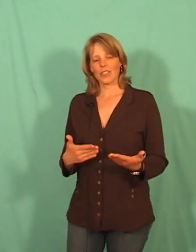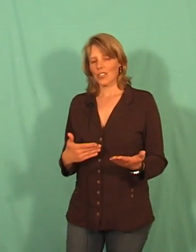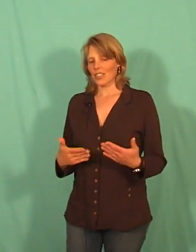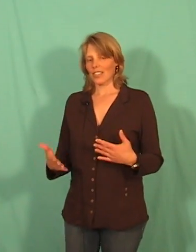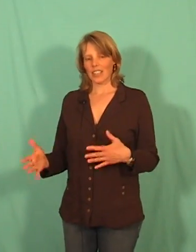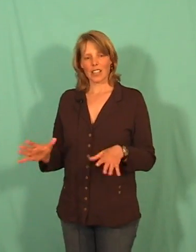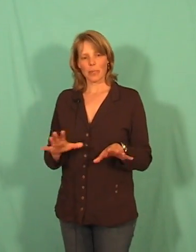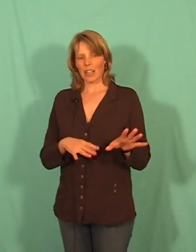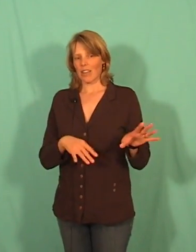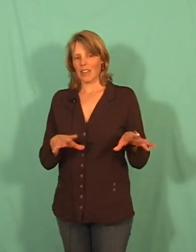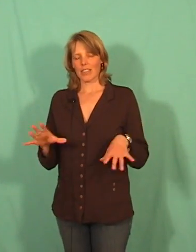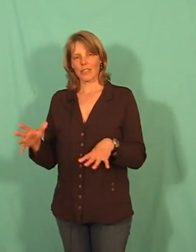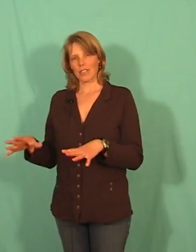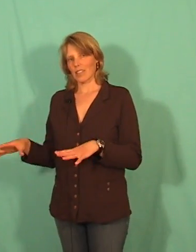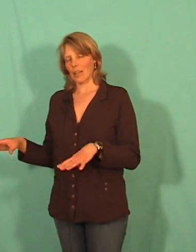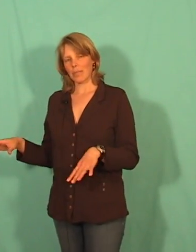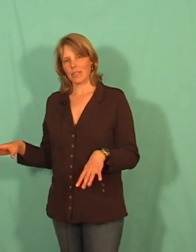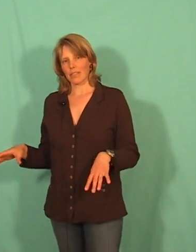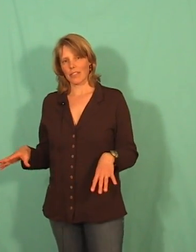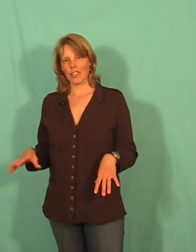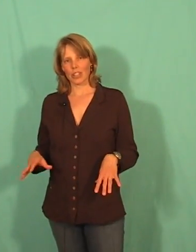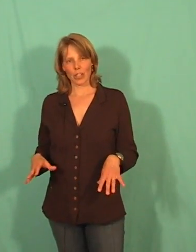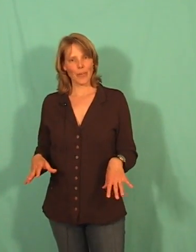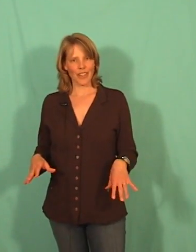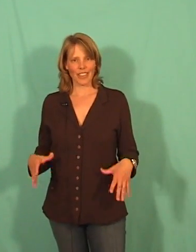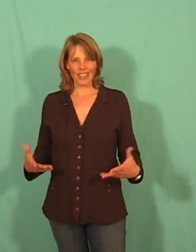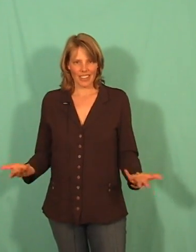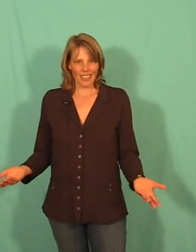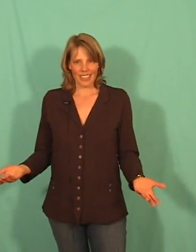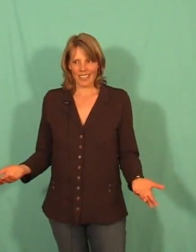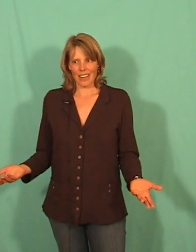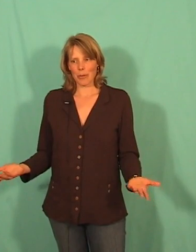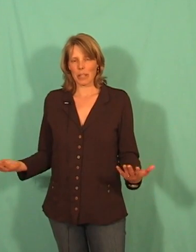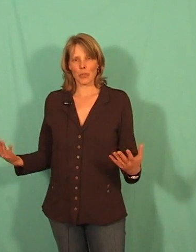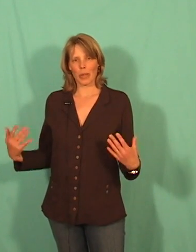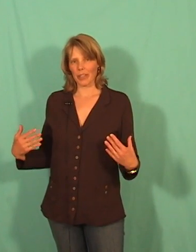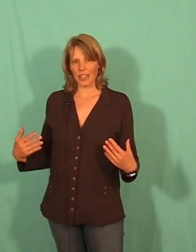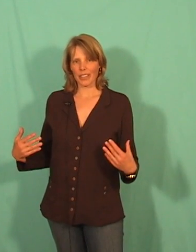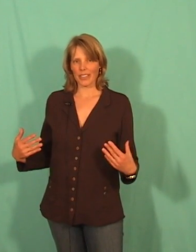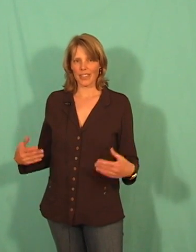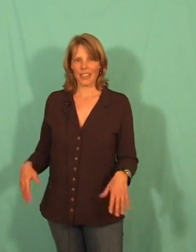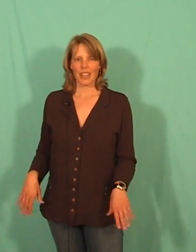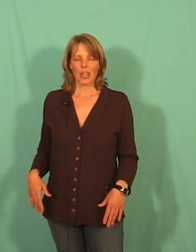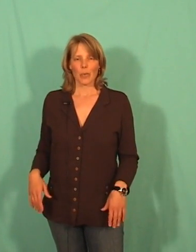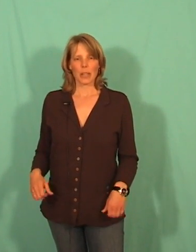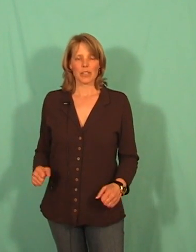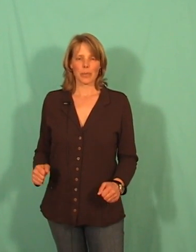just sing about all the different types of clothing that everybody's wearing or wants to put